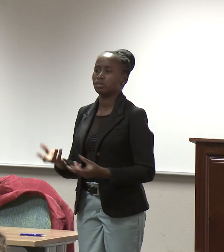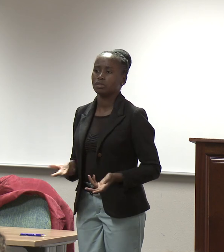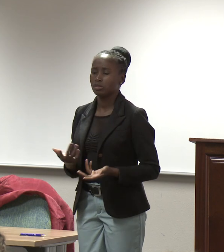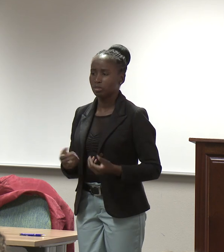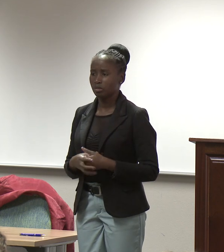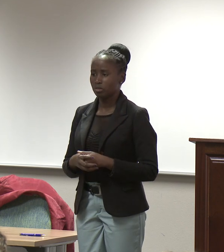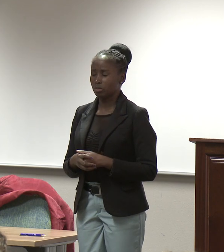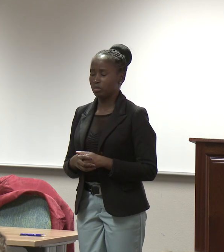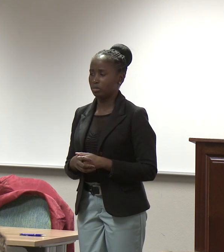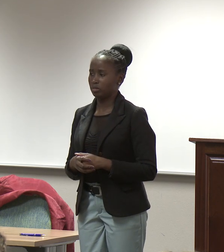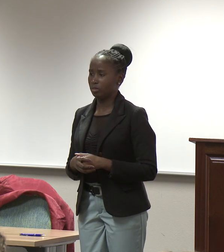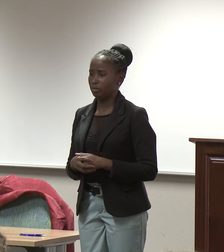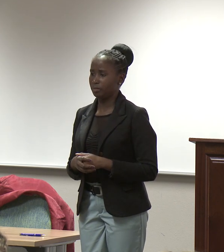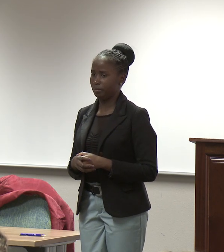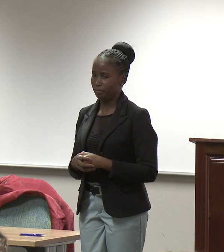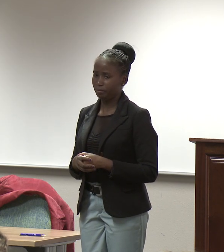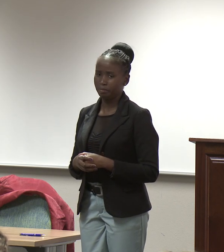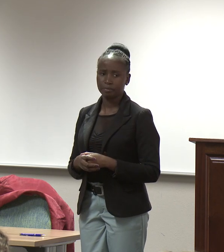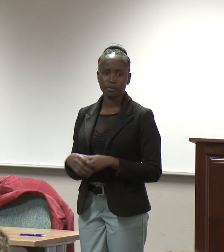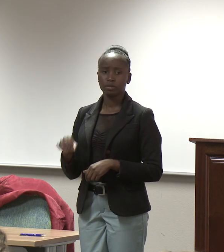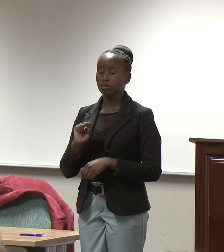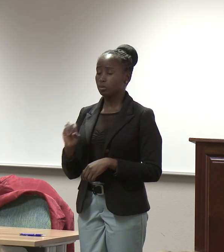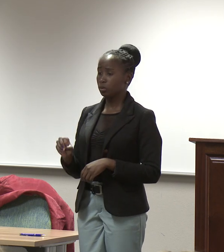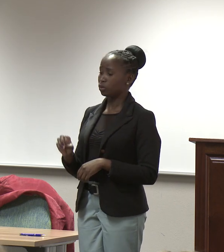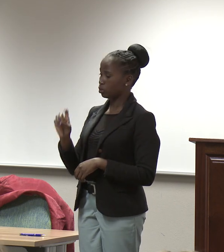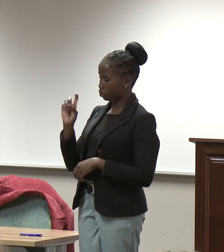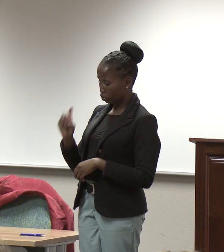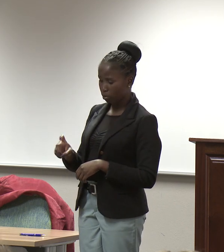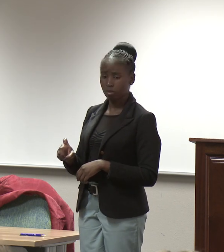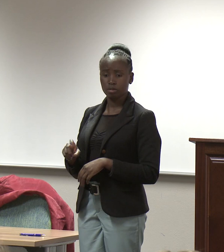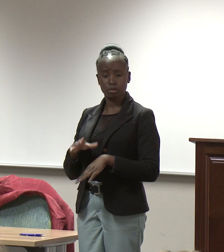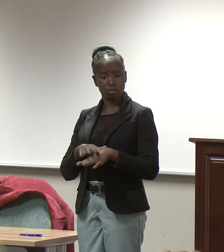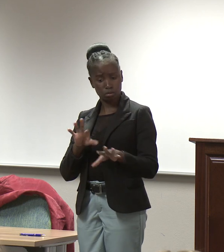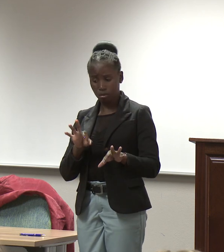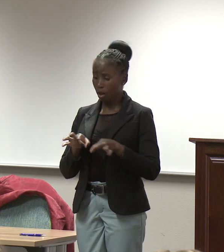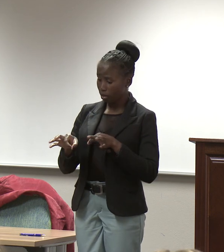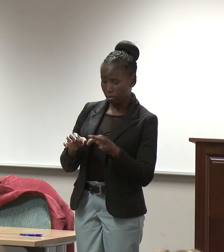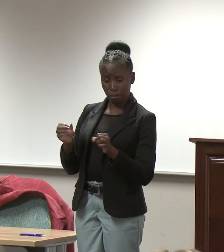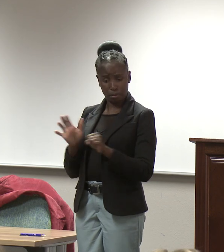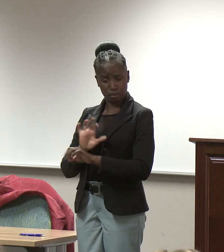to stutter. So you have to elaborate on your ideas